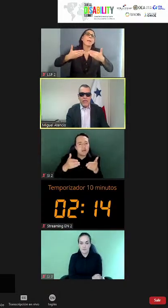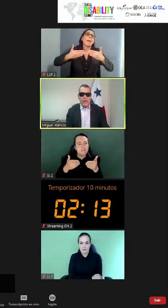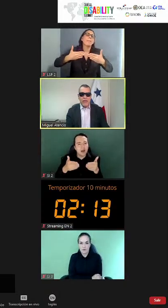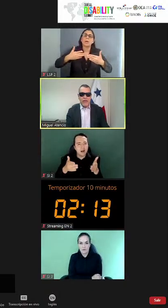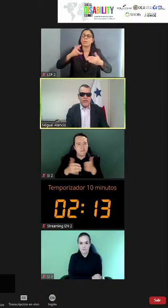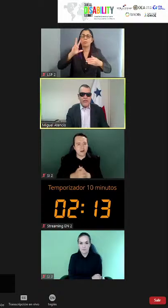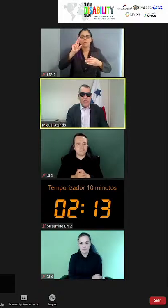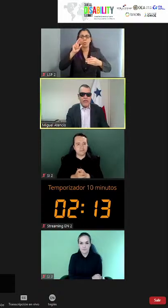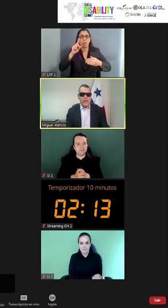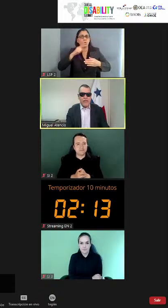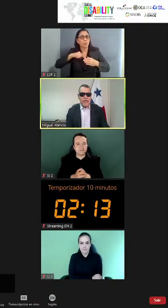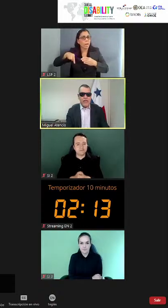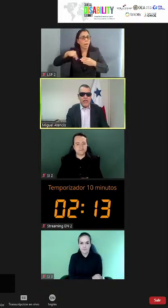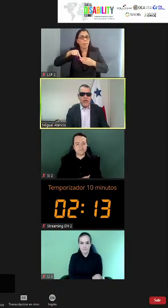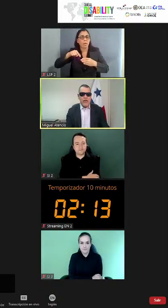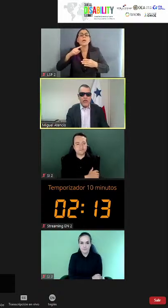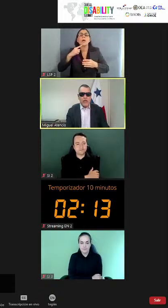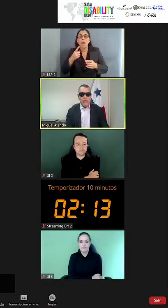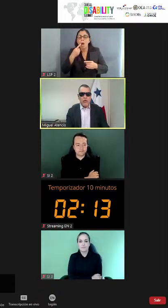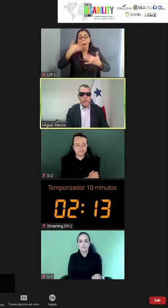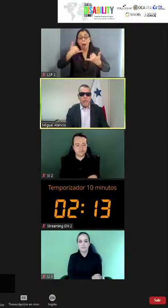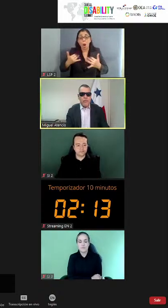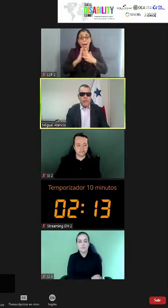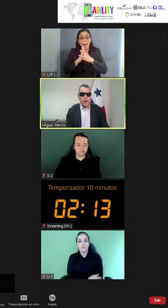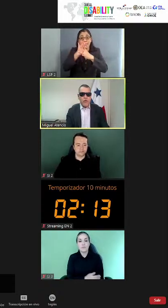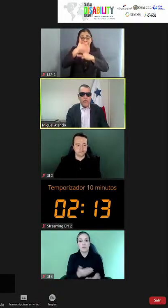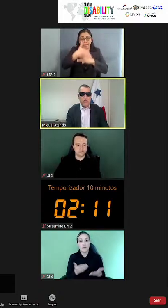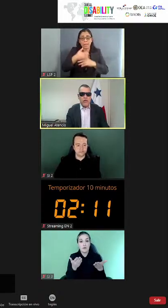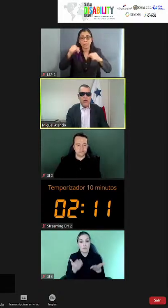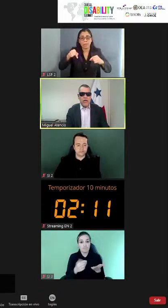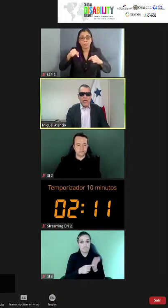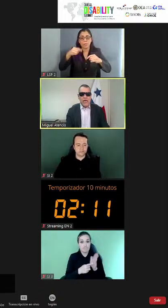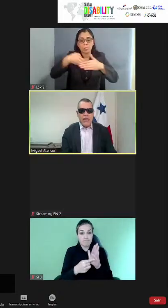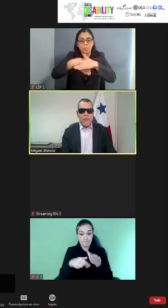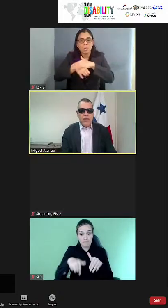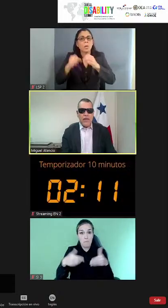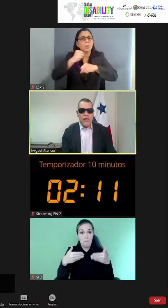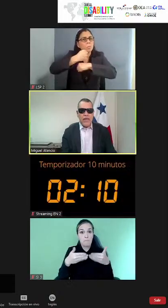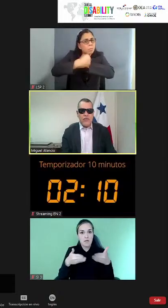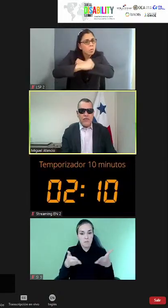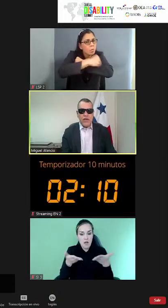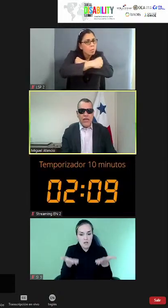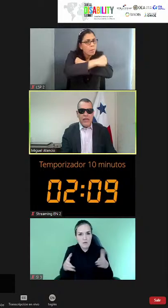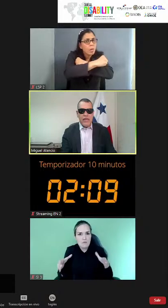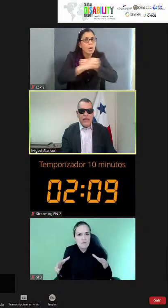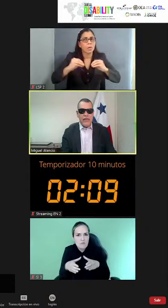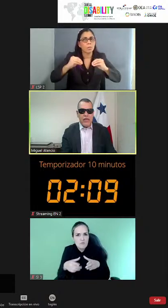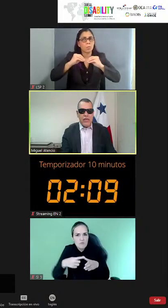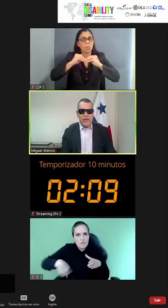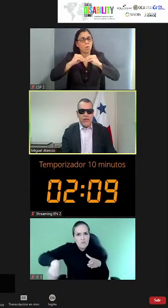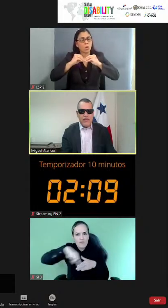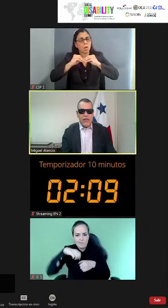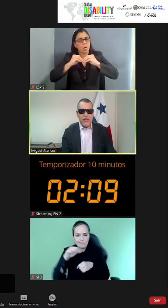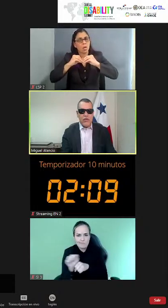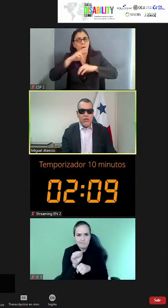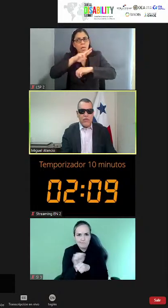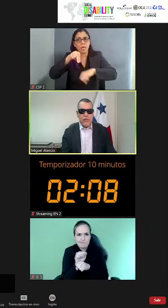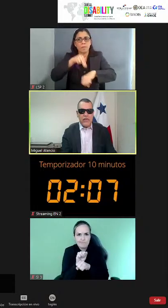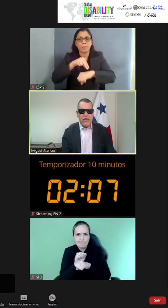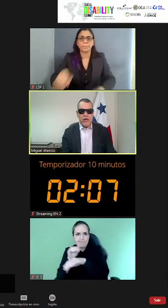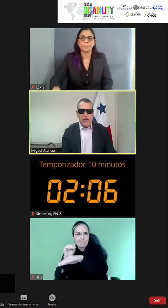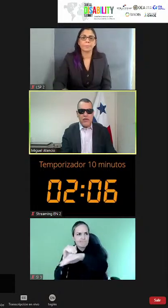panama however through this secretariat we have been able to promote so that